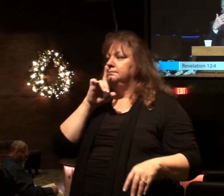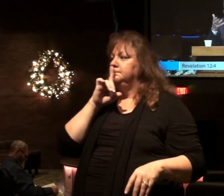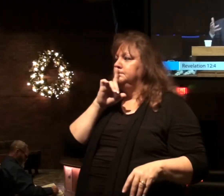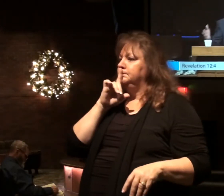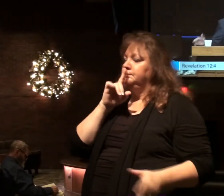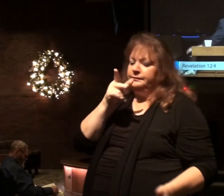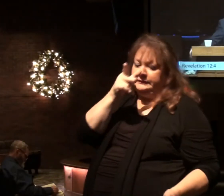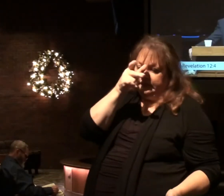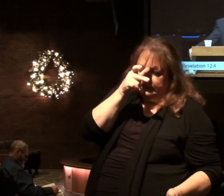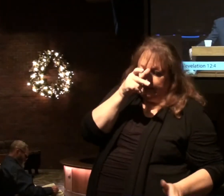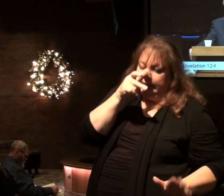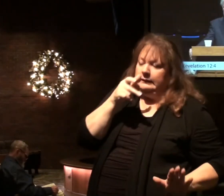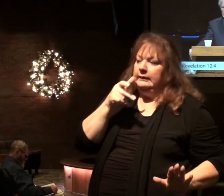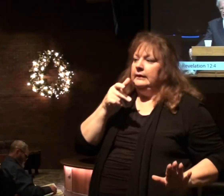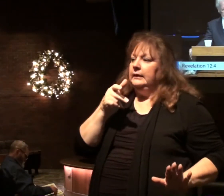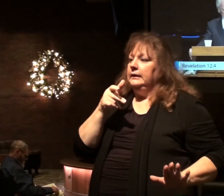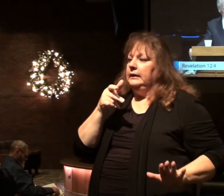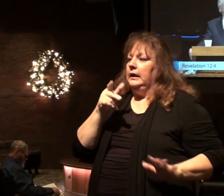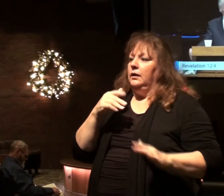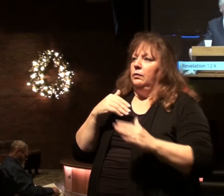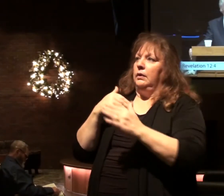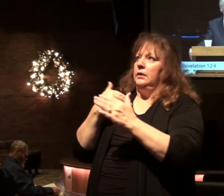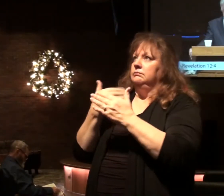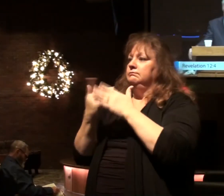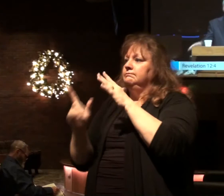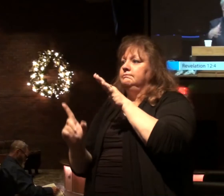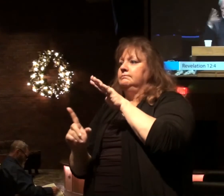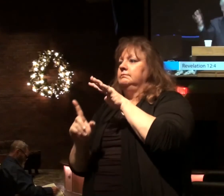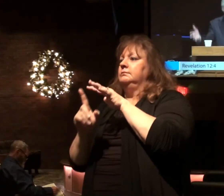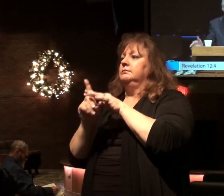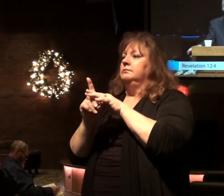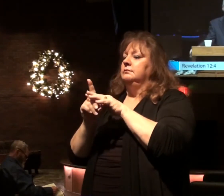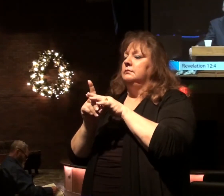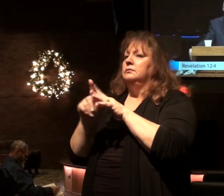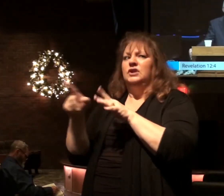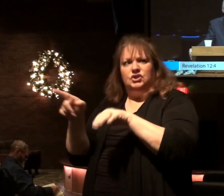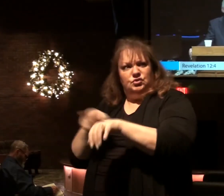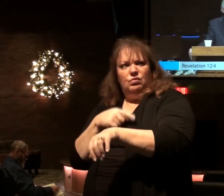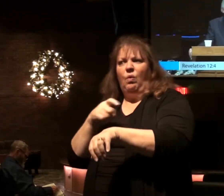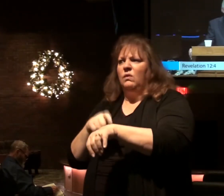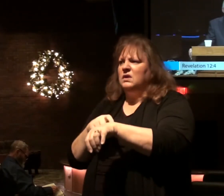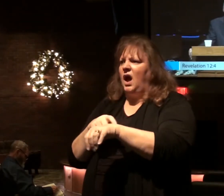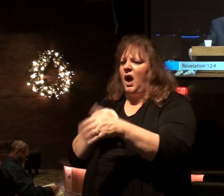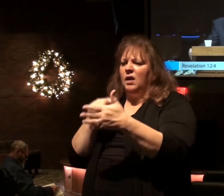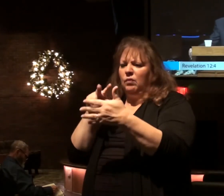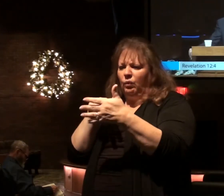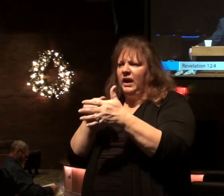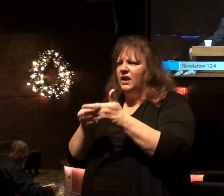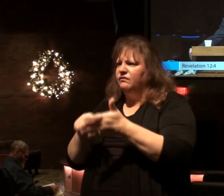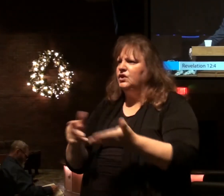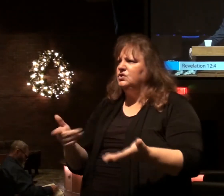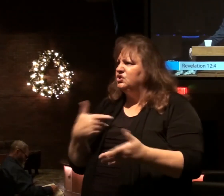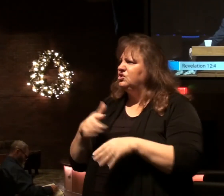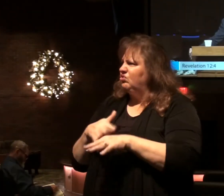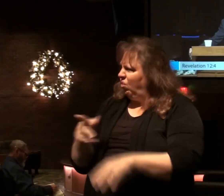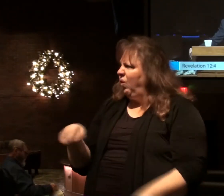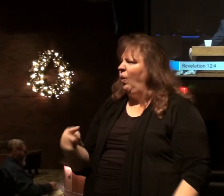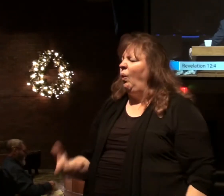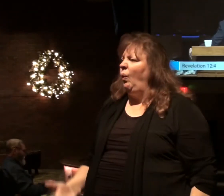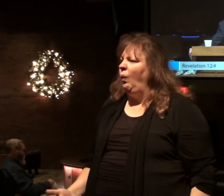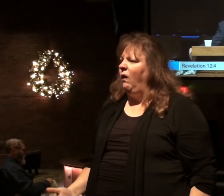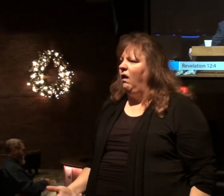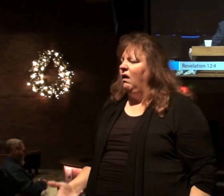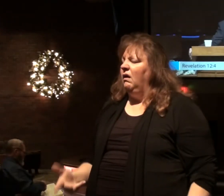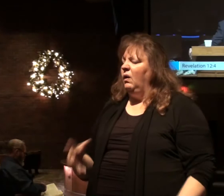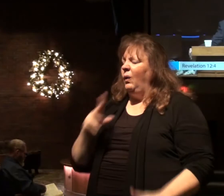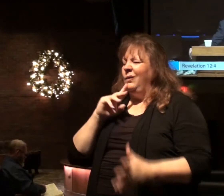about the devil and his arrival on the scene because you took so long looking at those other verses. We'll